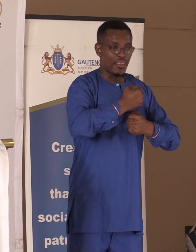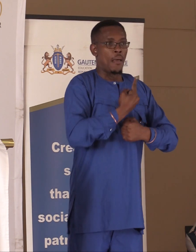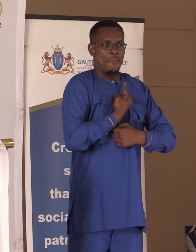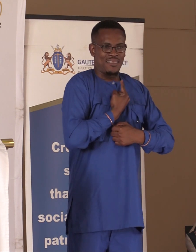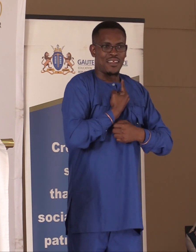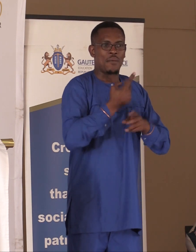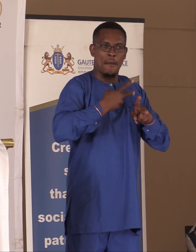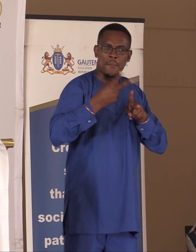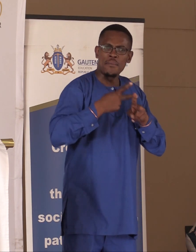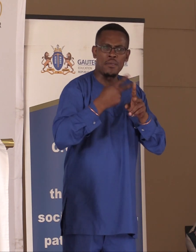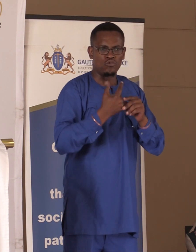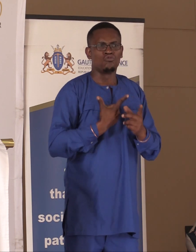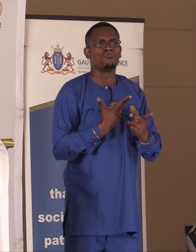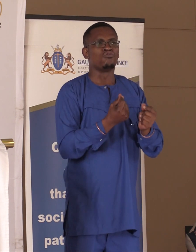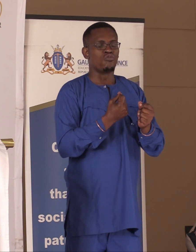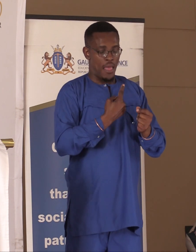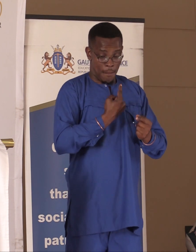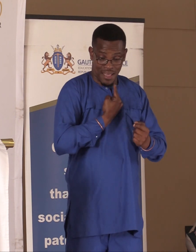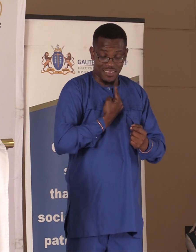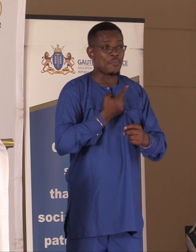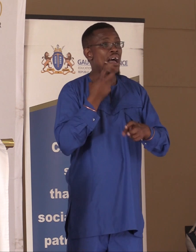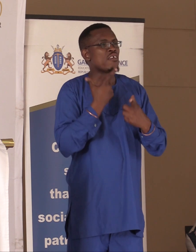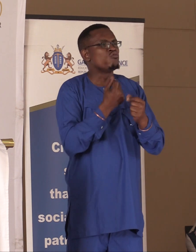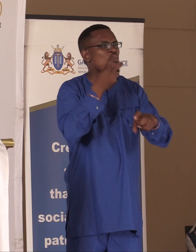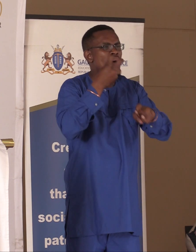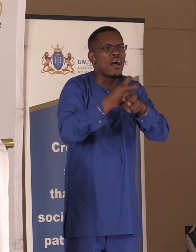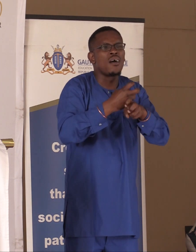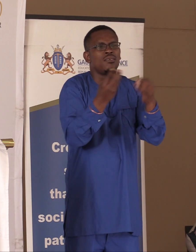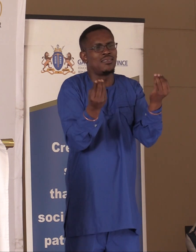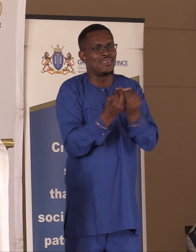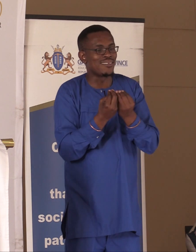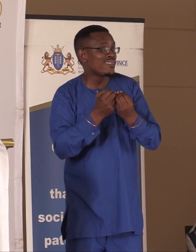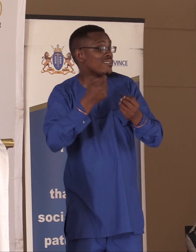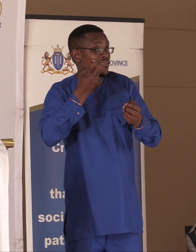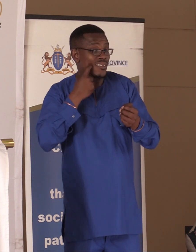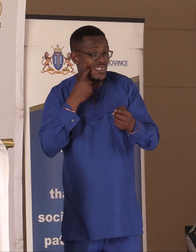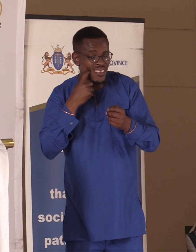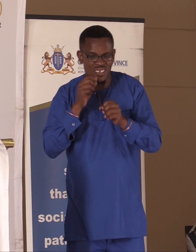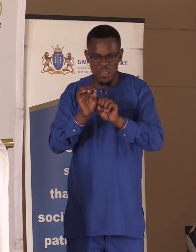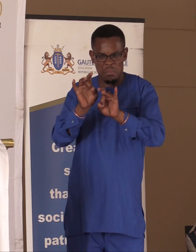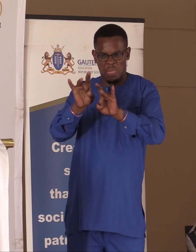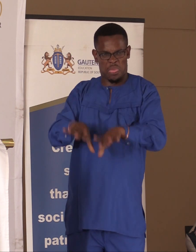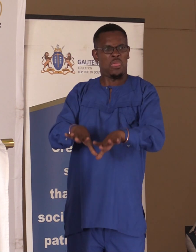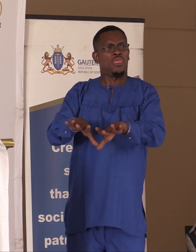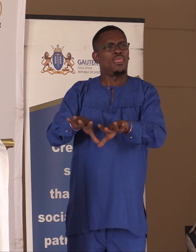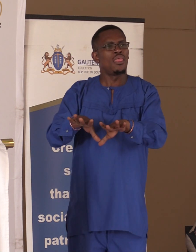that's my motto. I do hard things. If it's easy, I don't want